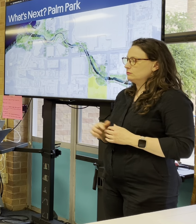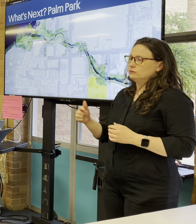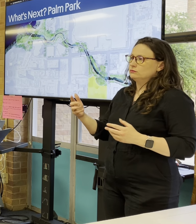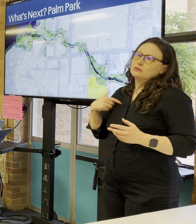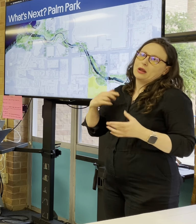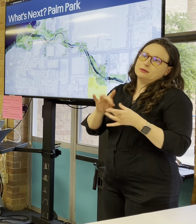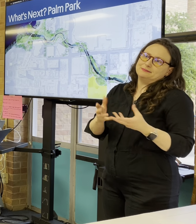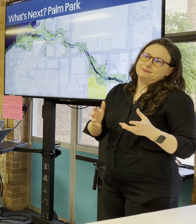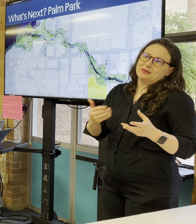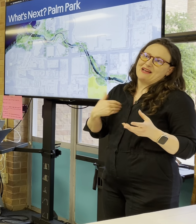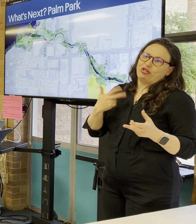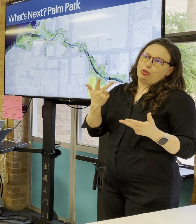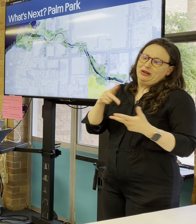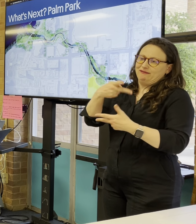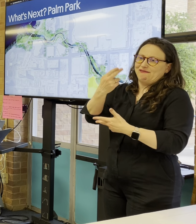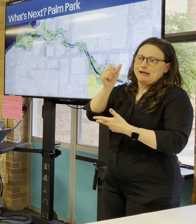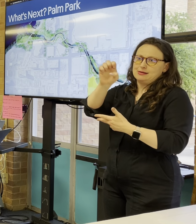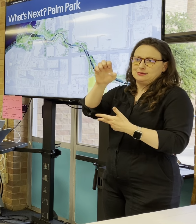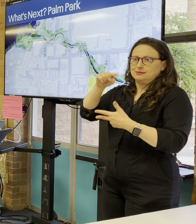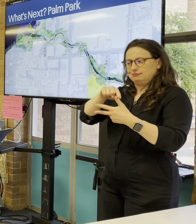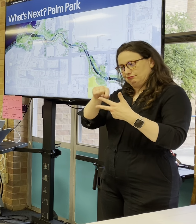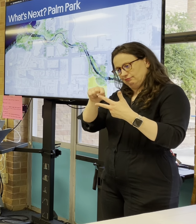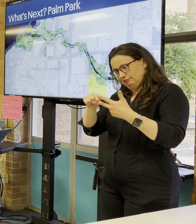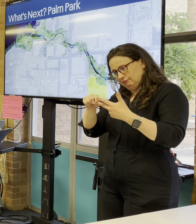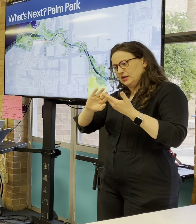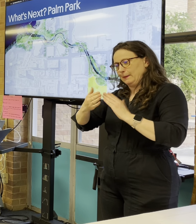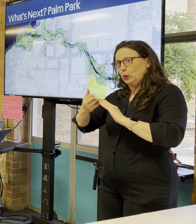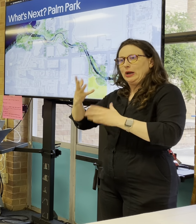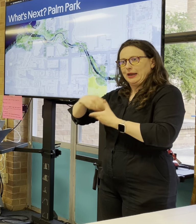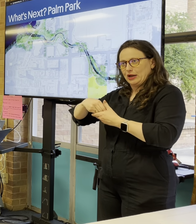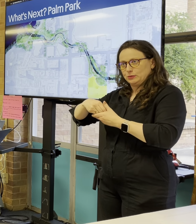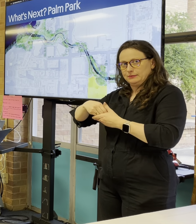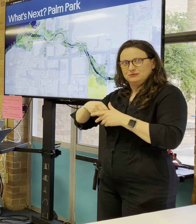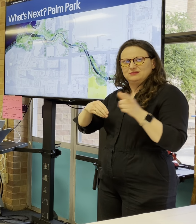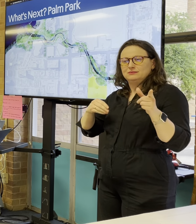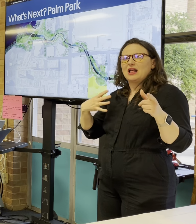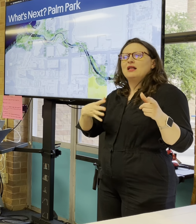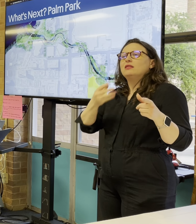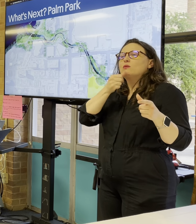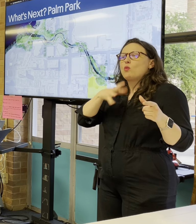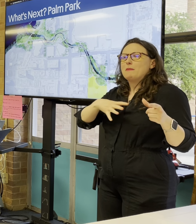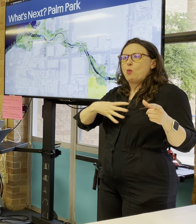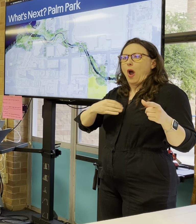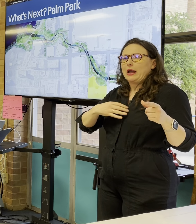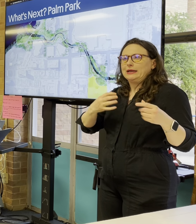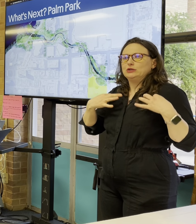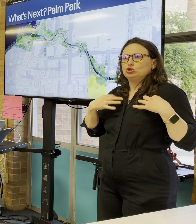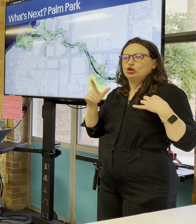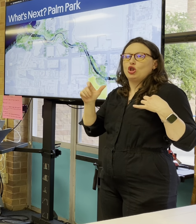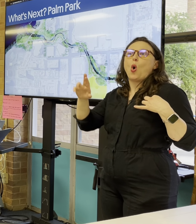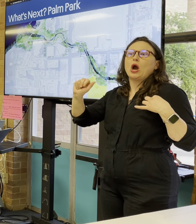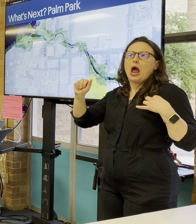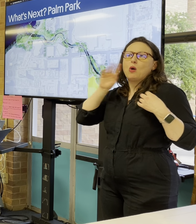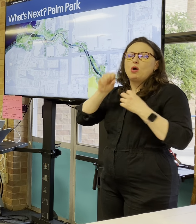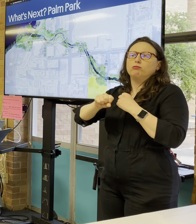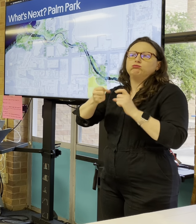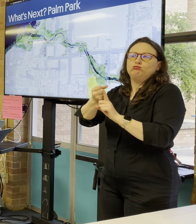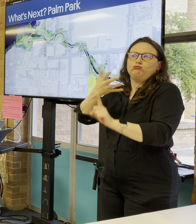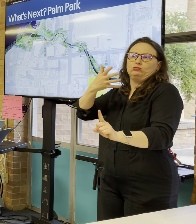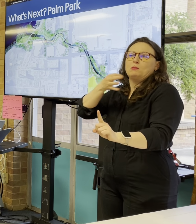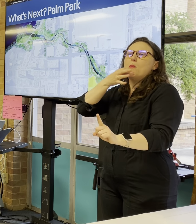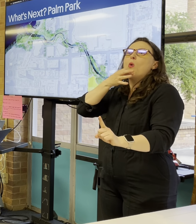mentioned, we have done 3 phases of community engagement. And Laura will talk to us a little bit about that, just to have everyone be